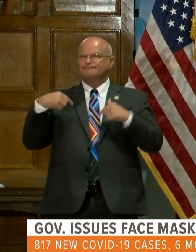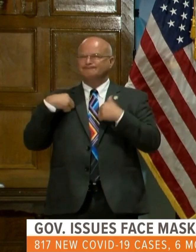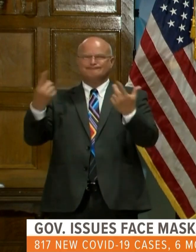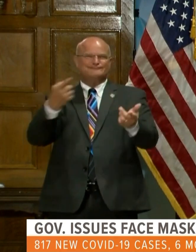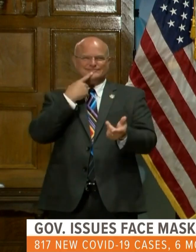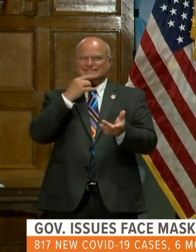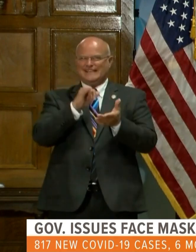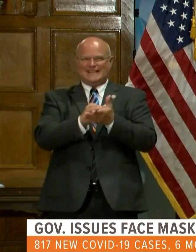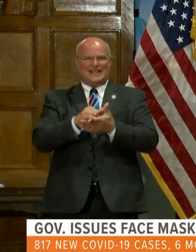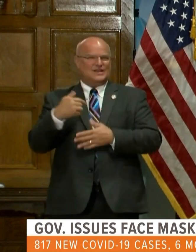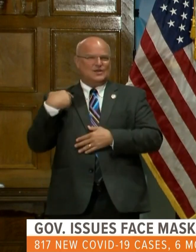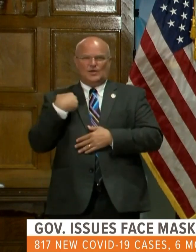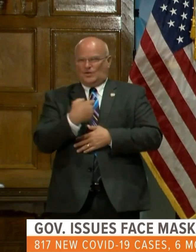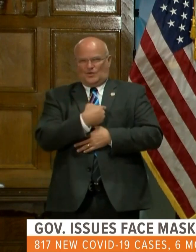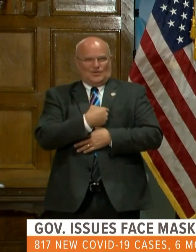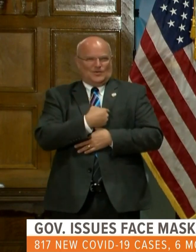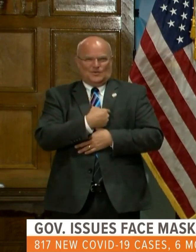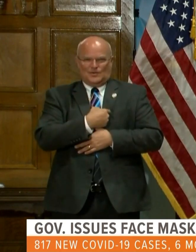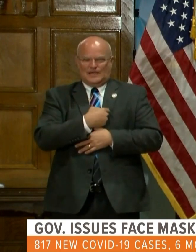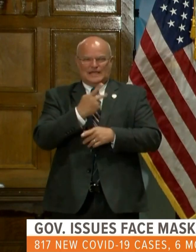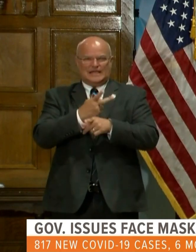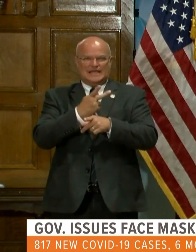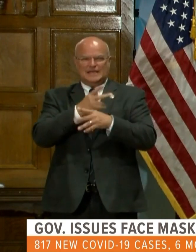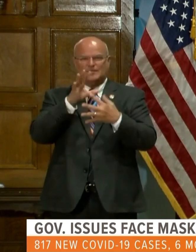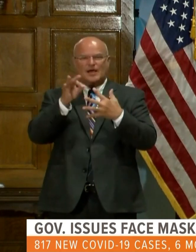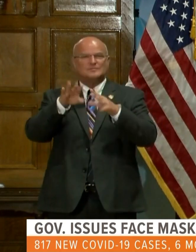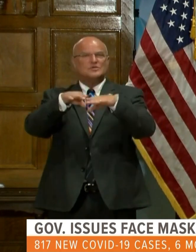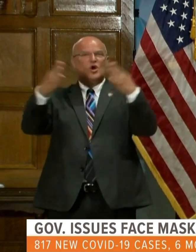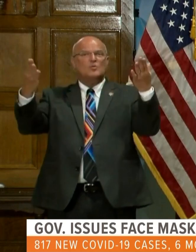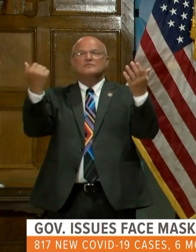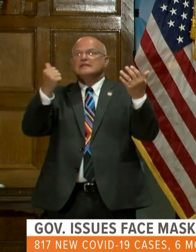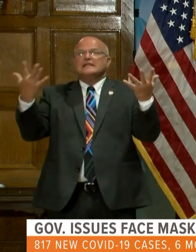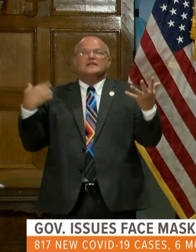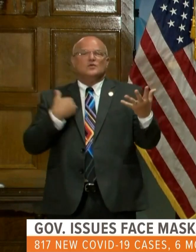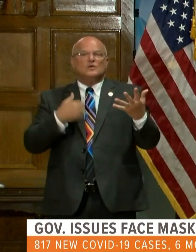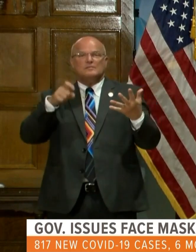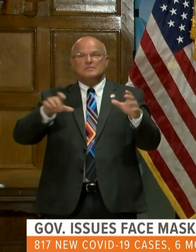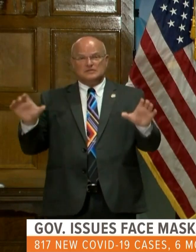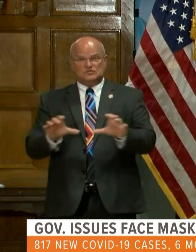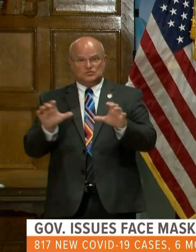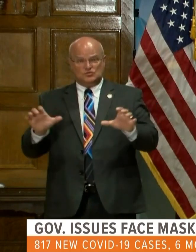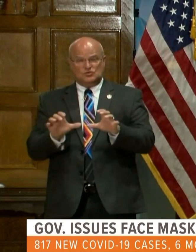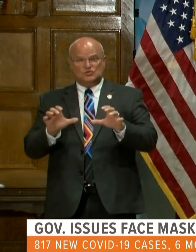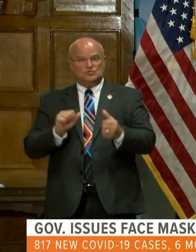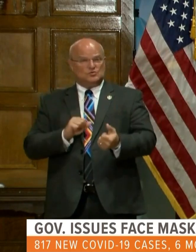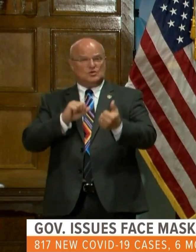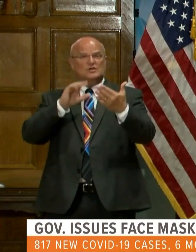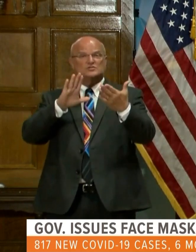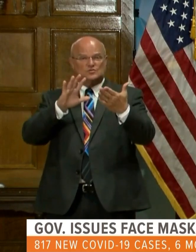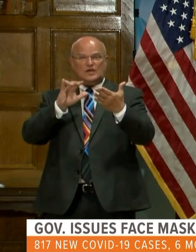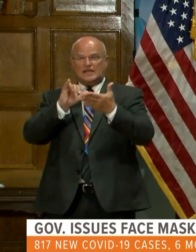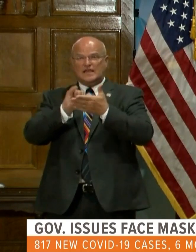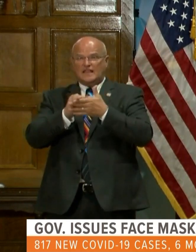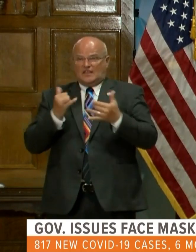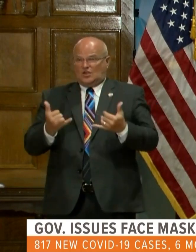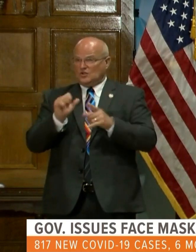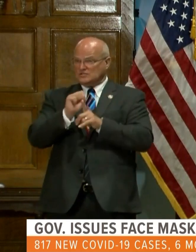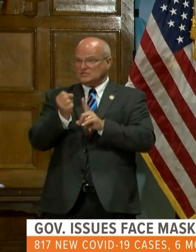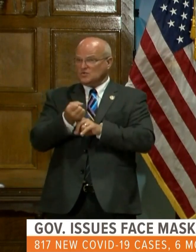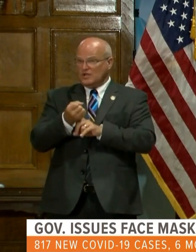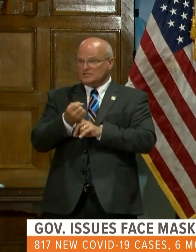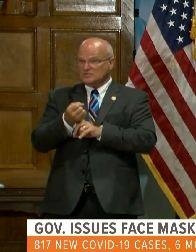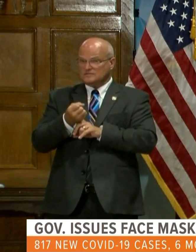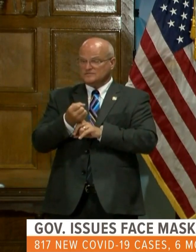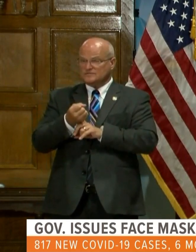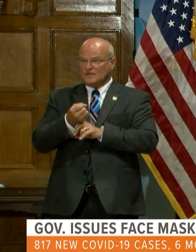that, we keep our options open for anything that we have to do to address the current